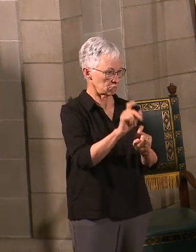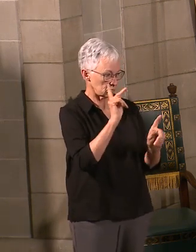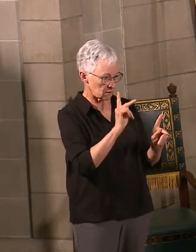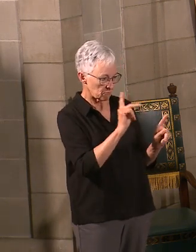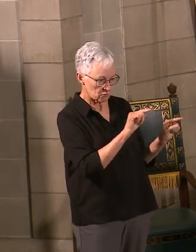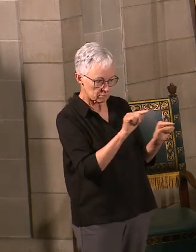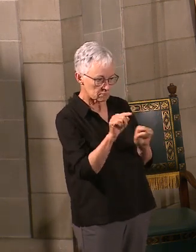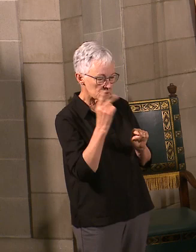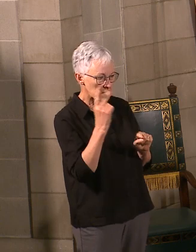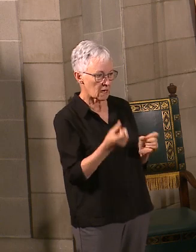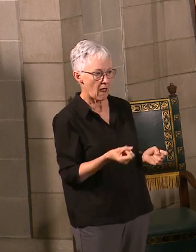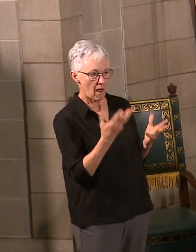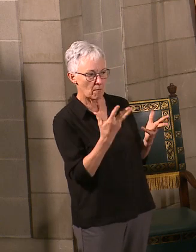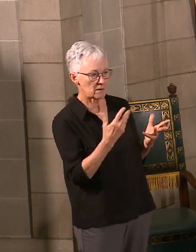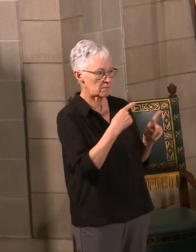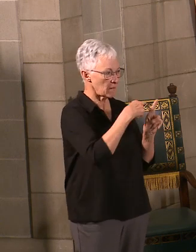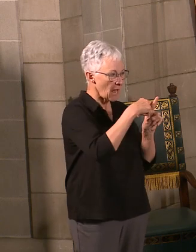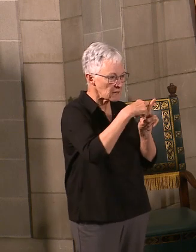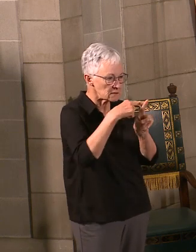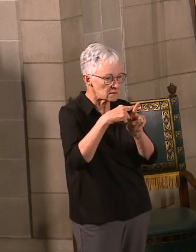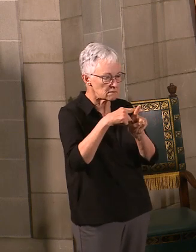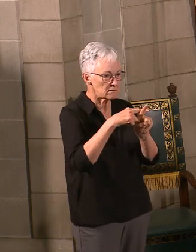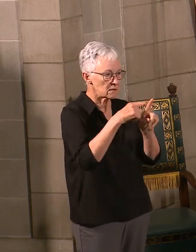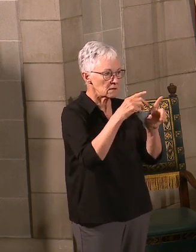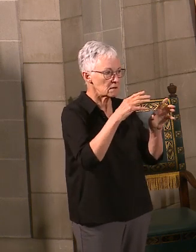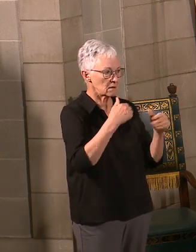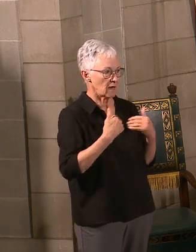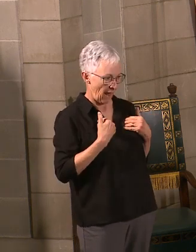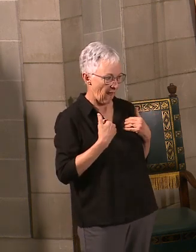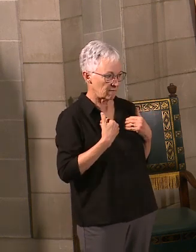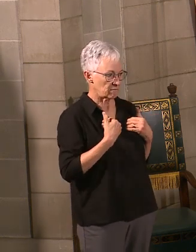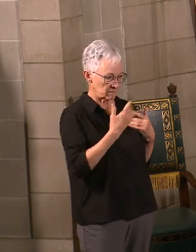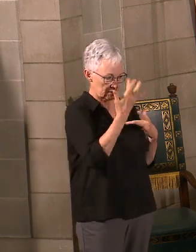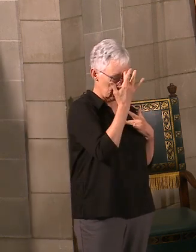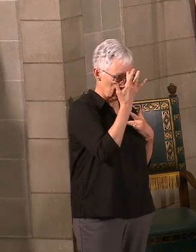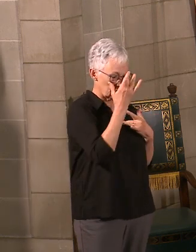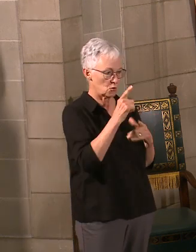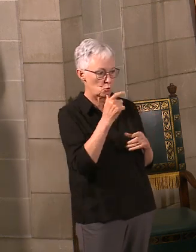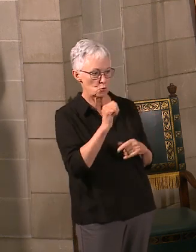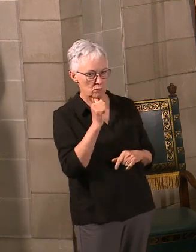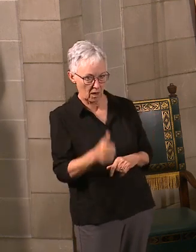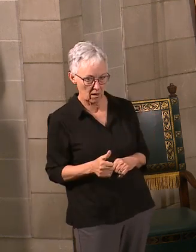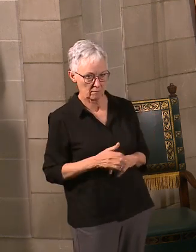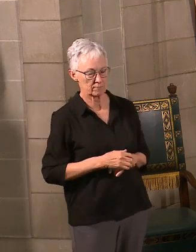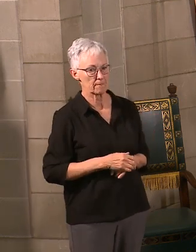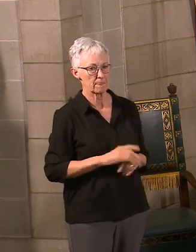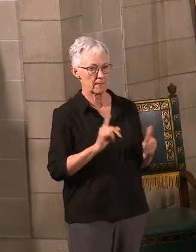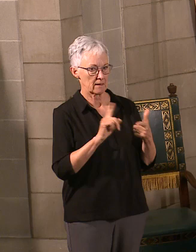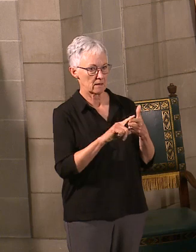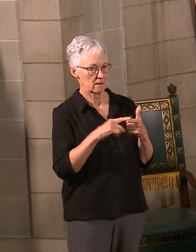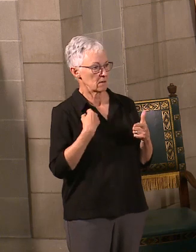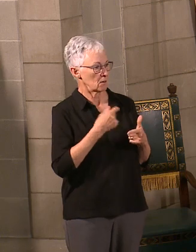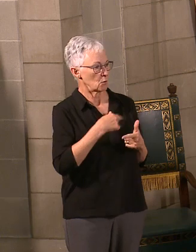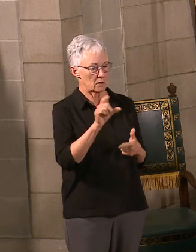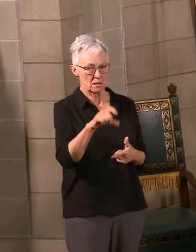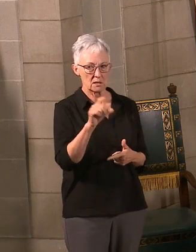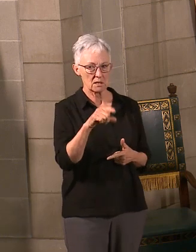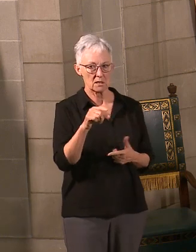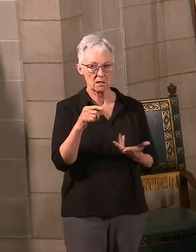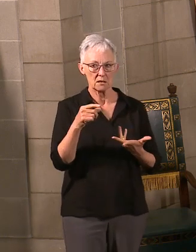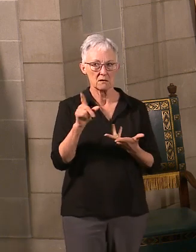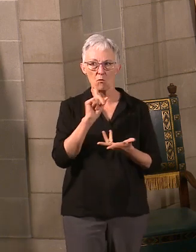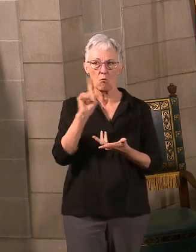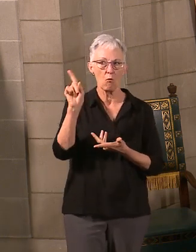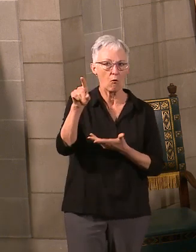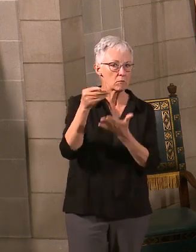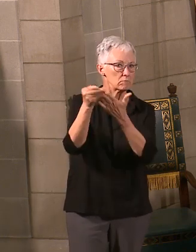PPE, though that remains a constant concern that we continue to bring personal protective equipment in and get it distributed out to our